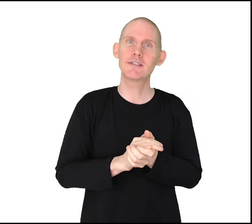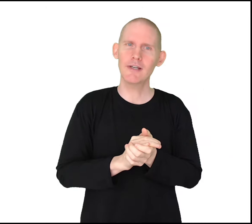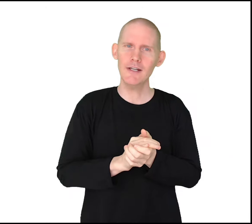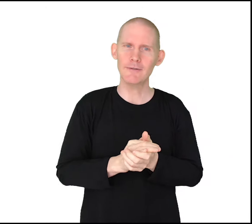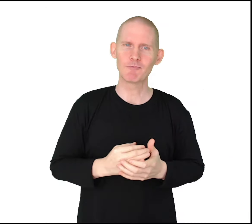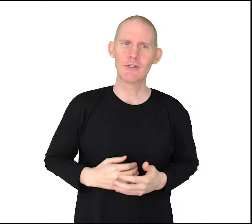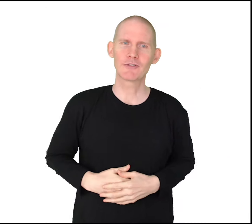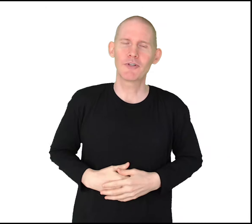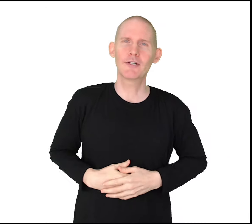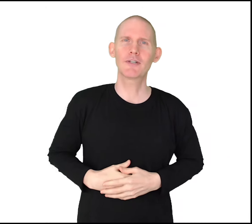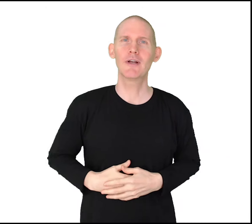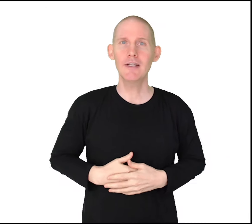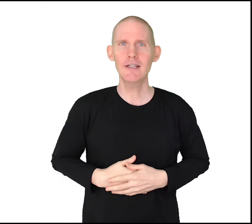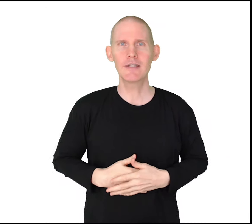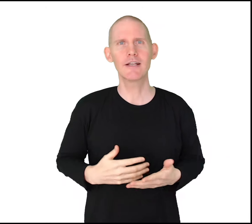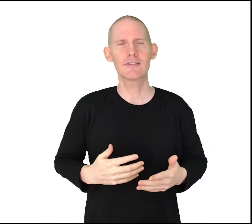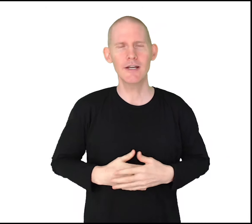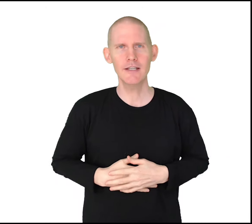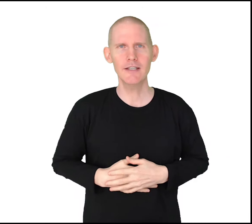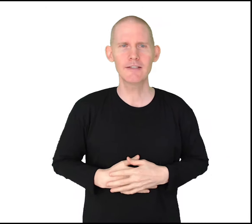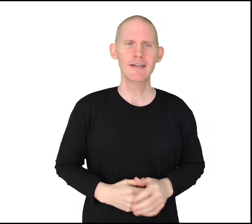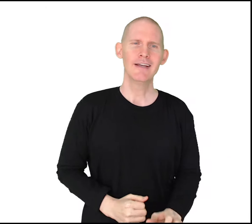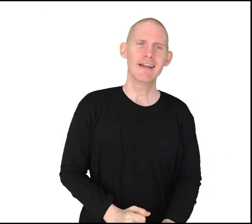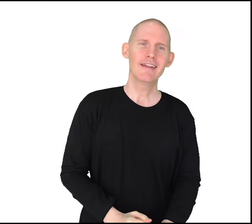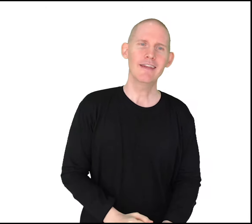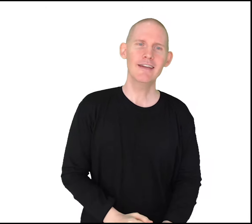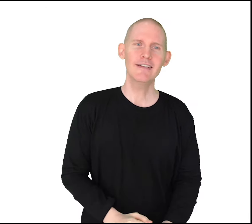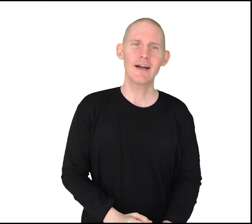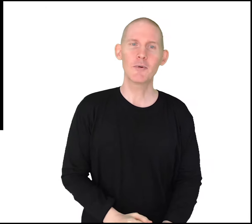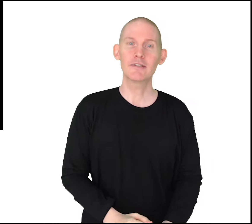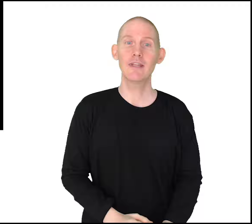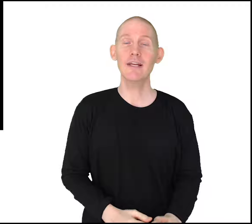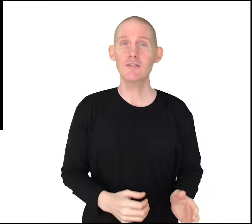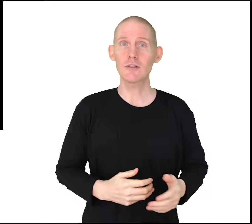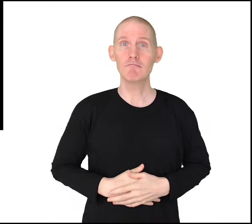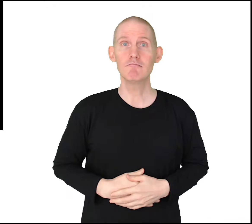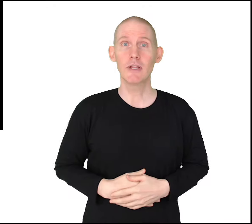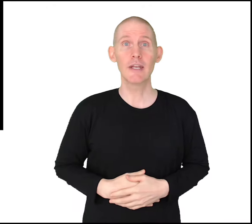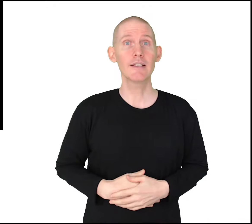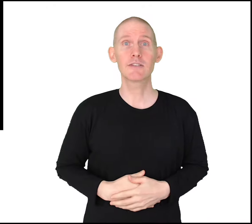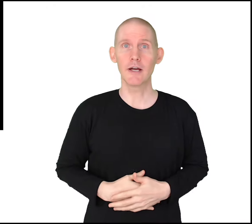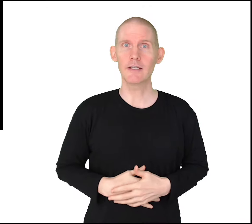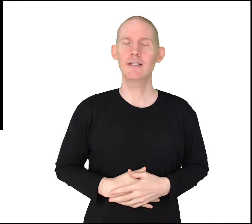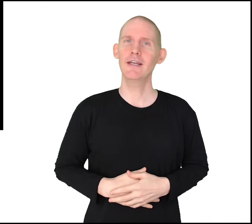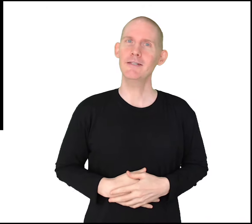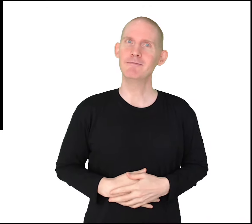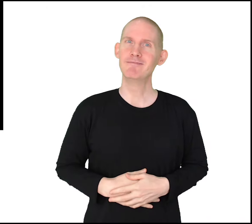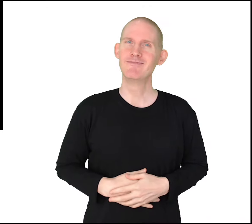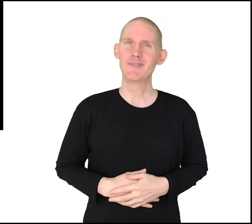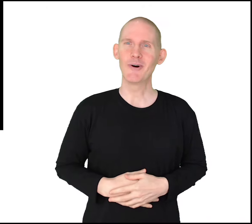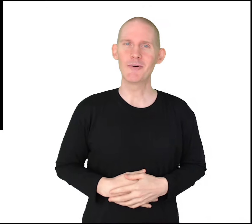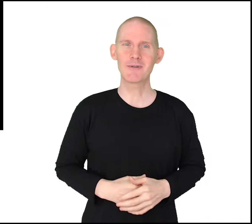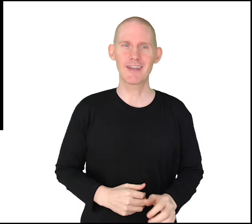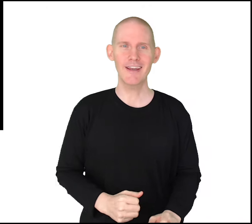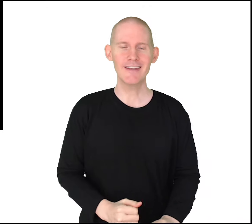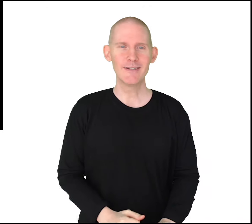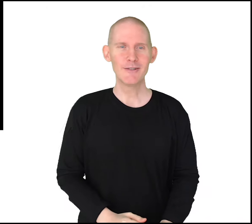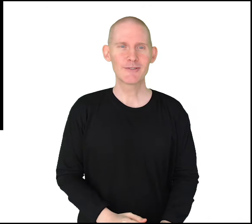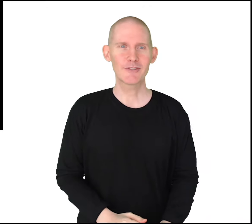signing. So here's how I did it. Then I signed it, and then I went to the answer, and then I signed it again. Okay,